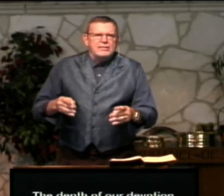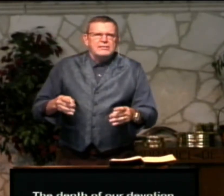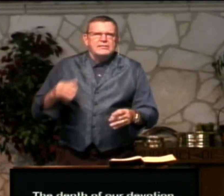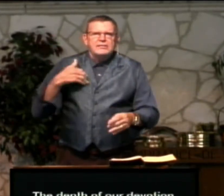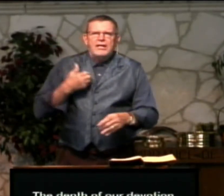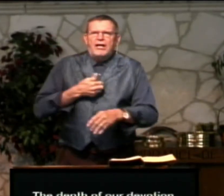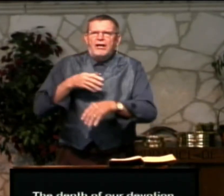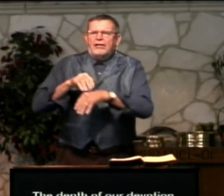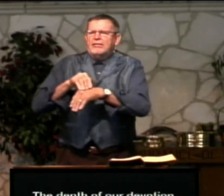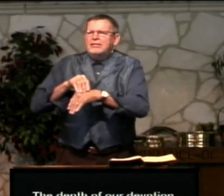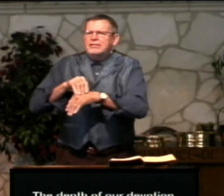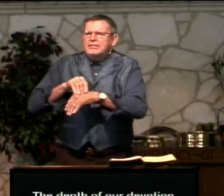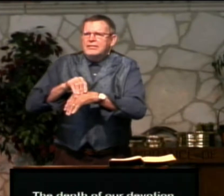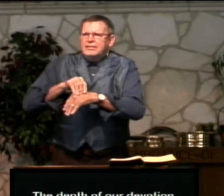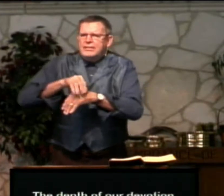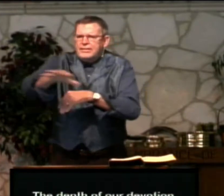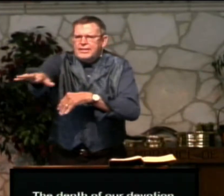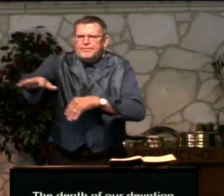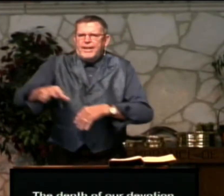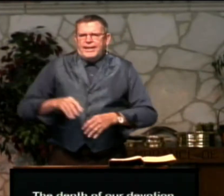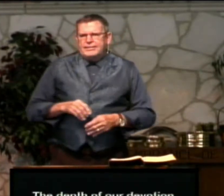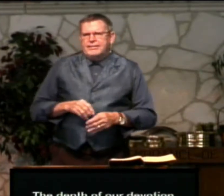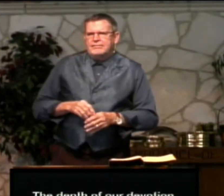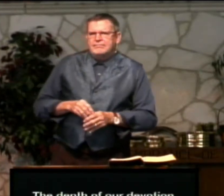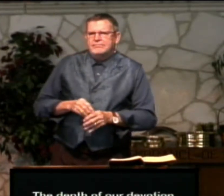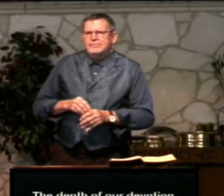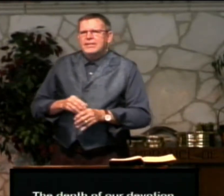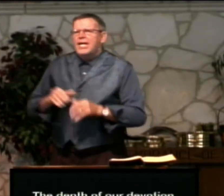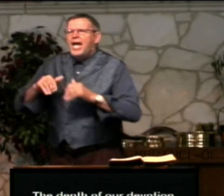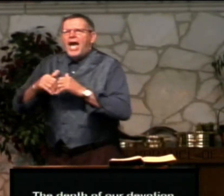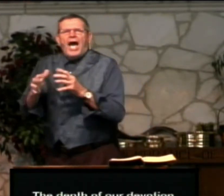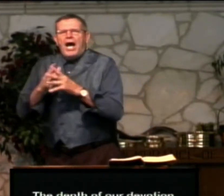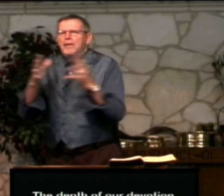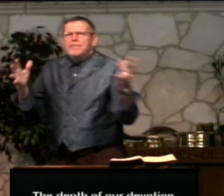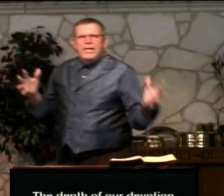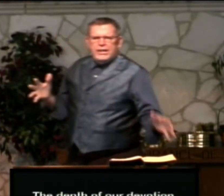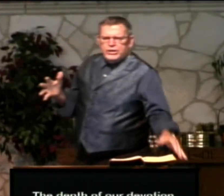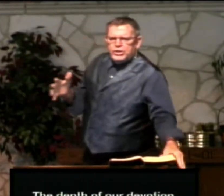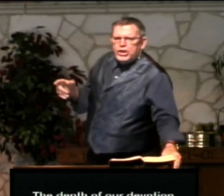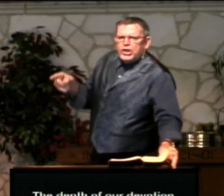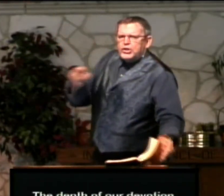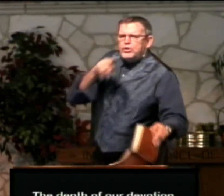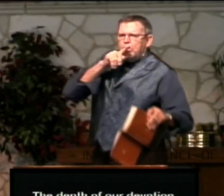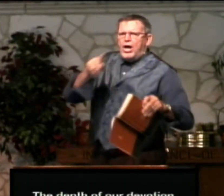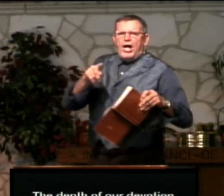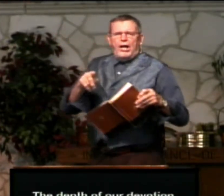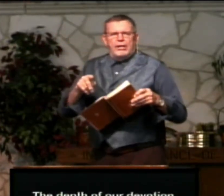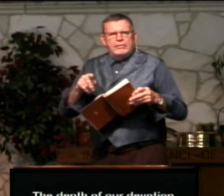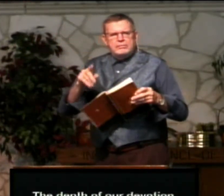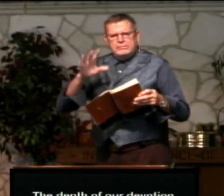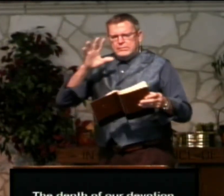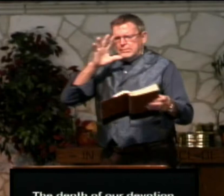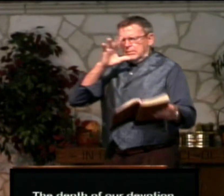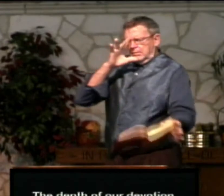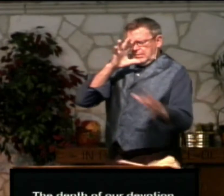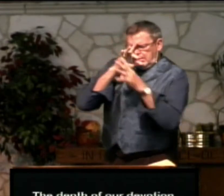determines our impact. How much you are